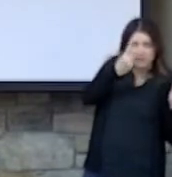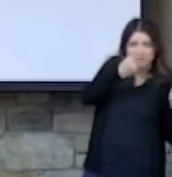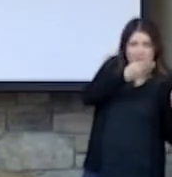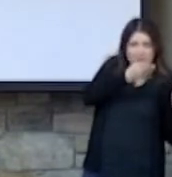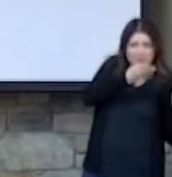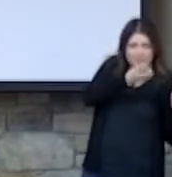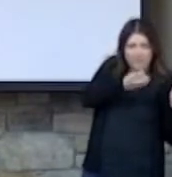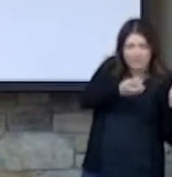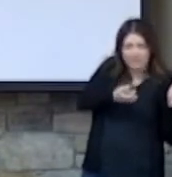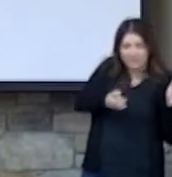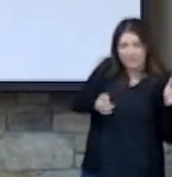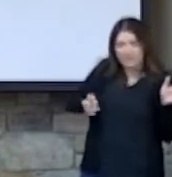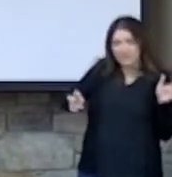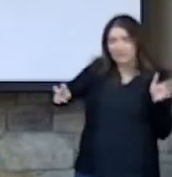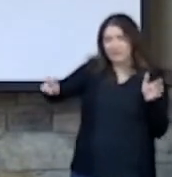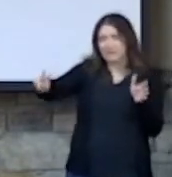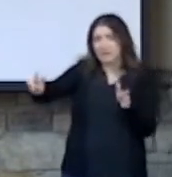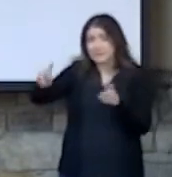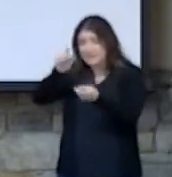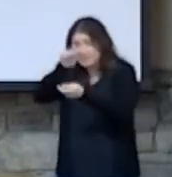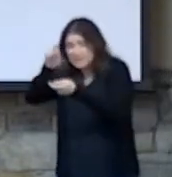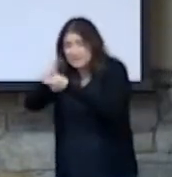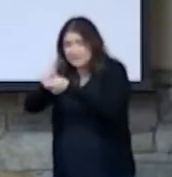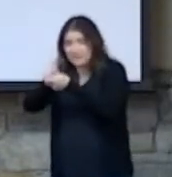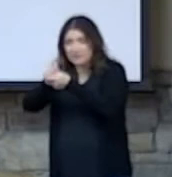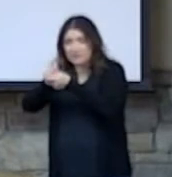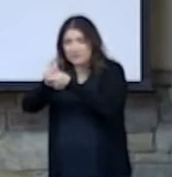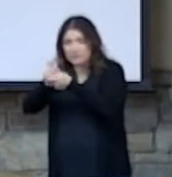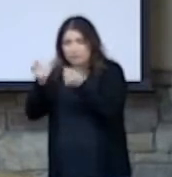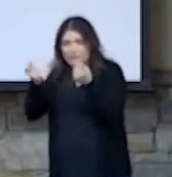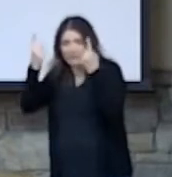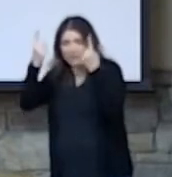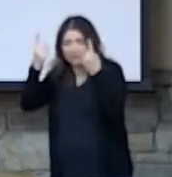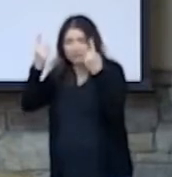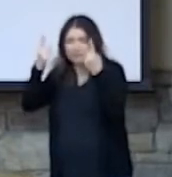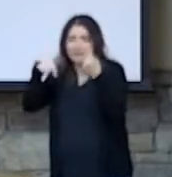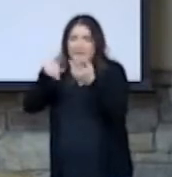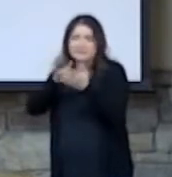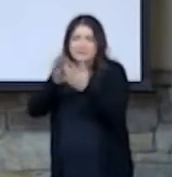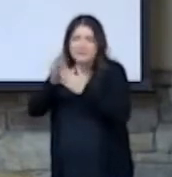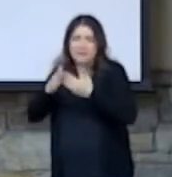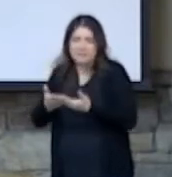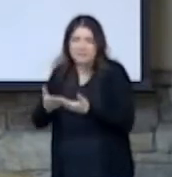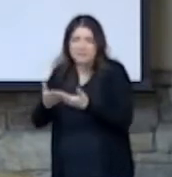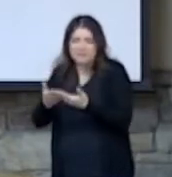call specific revelation, which is the Scripture. And in a sense,